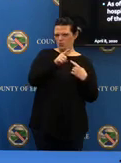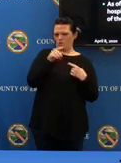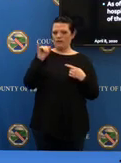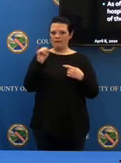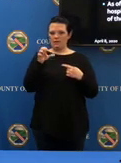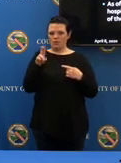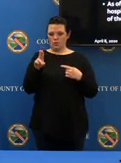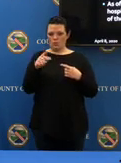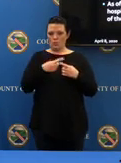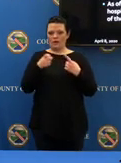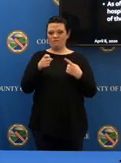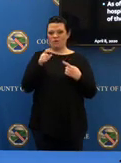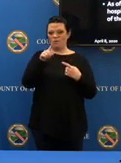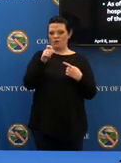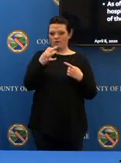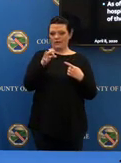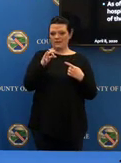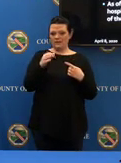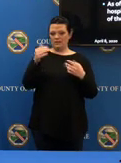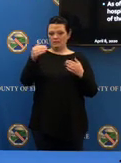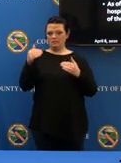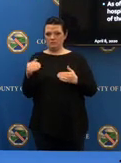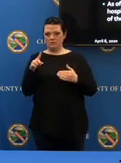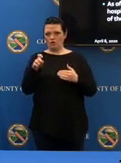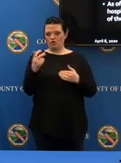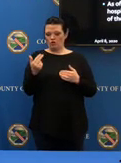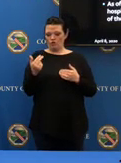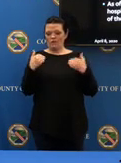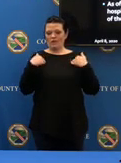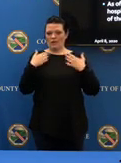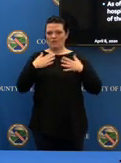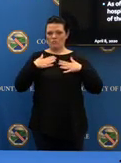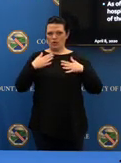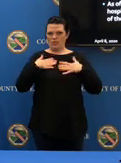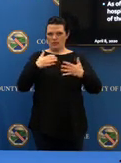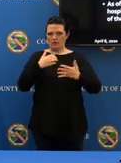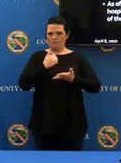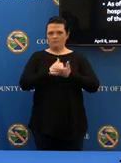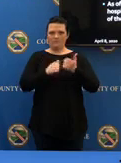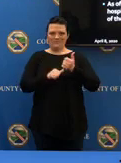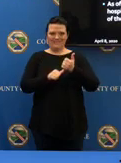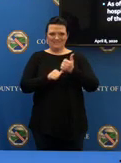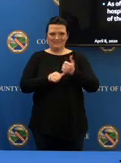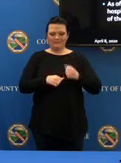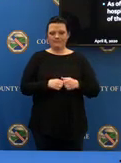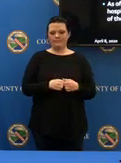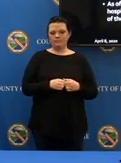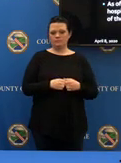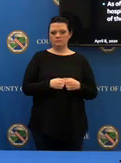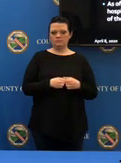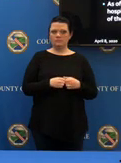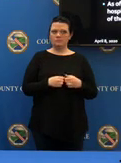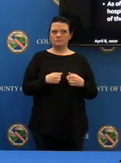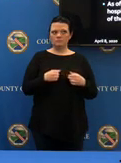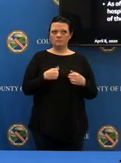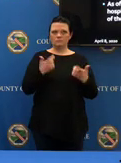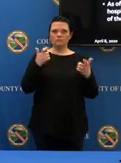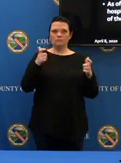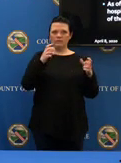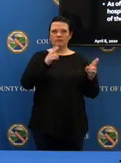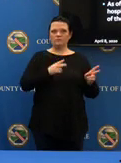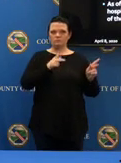and of those 119, 113 of those had an airway assist. So a high proportion.